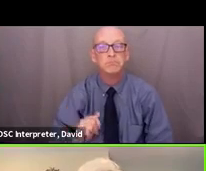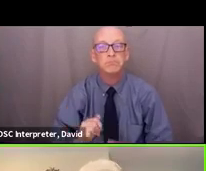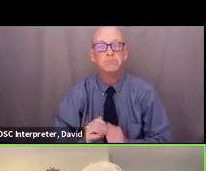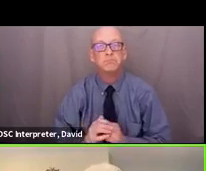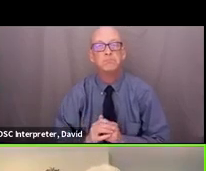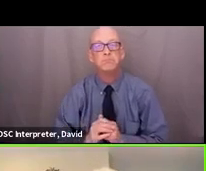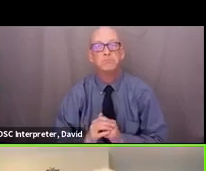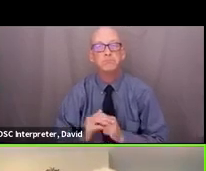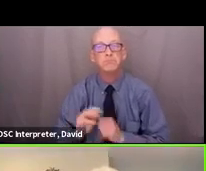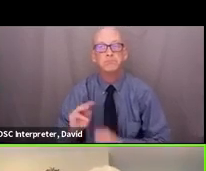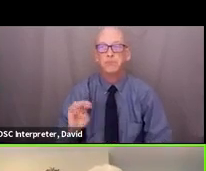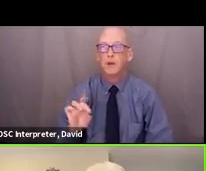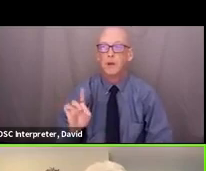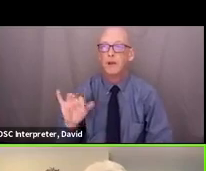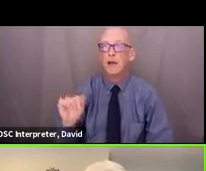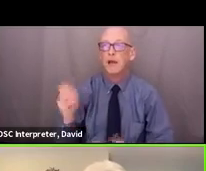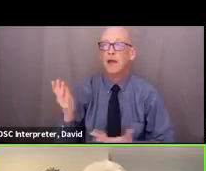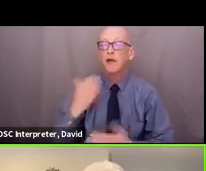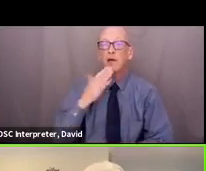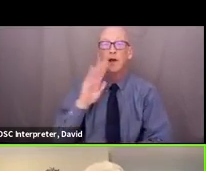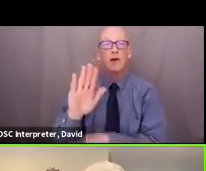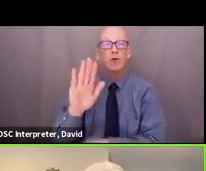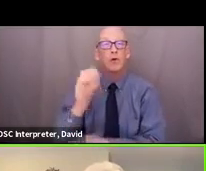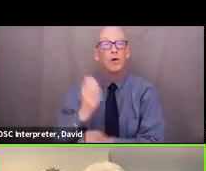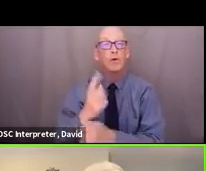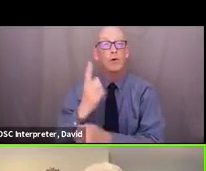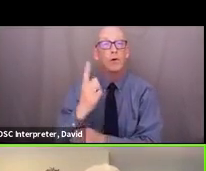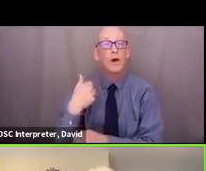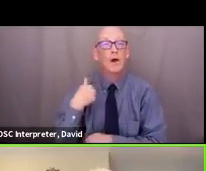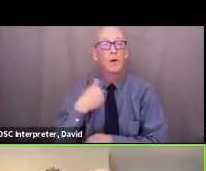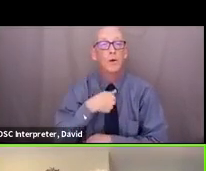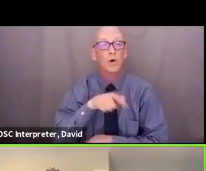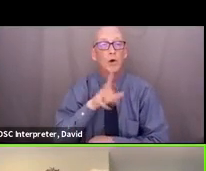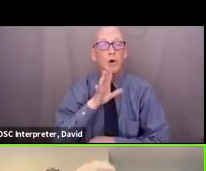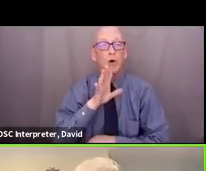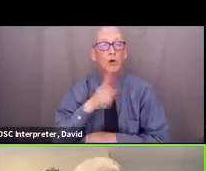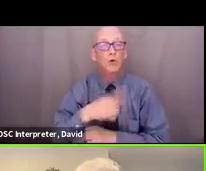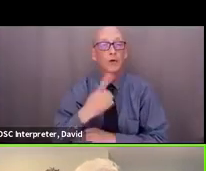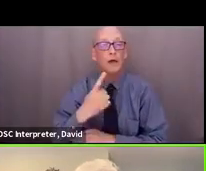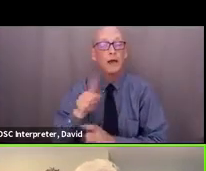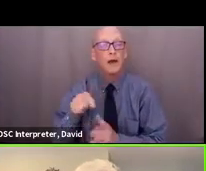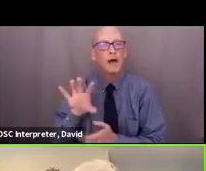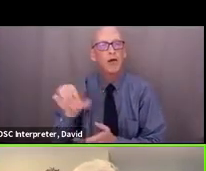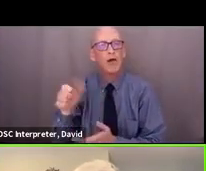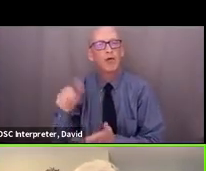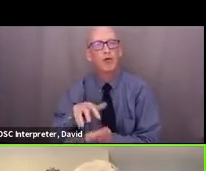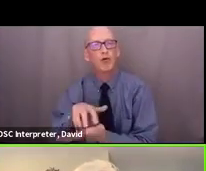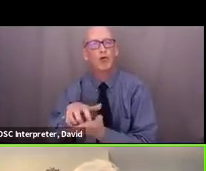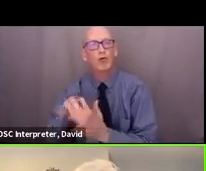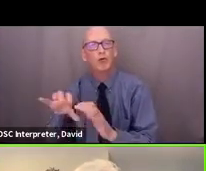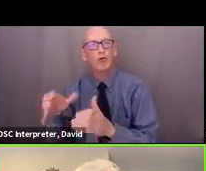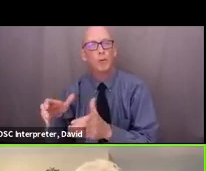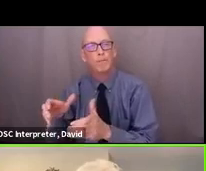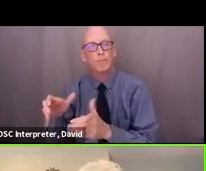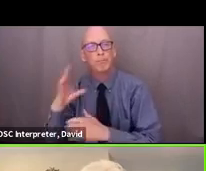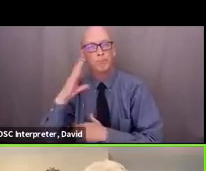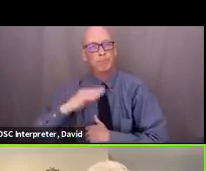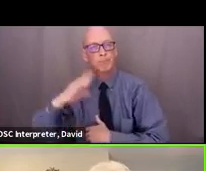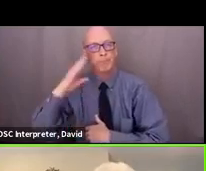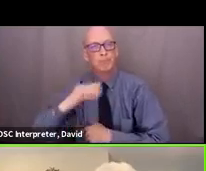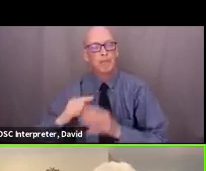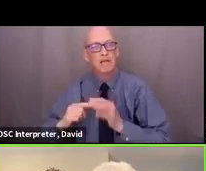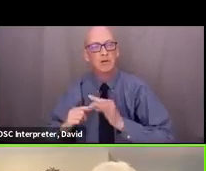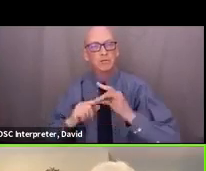And our media is here. Good afternoon, everyone. We are talking today about a vulnerable population that is experiencing